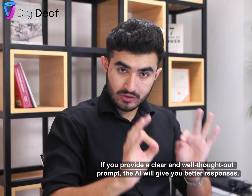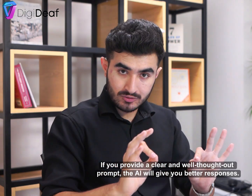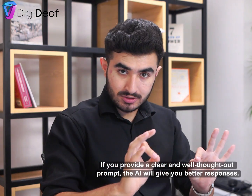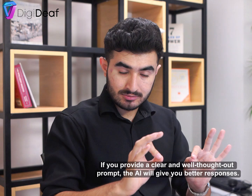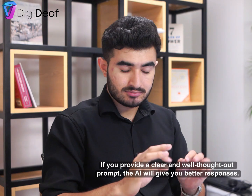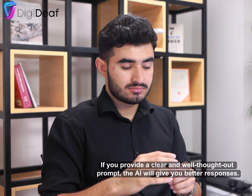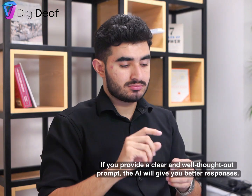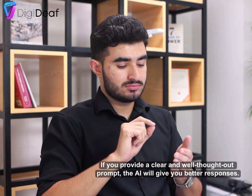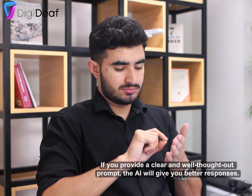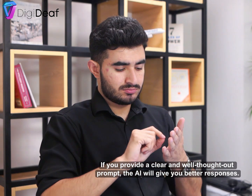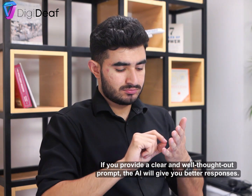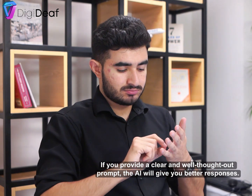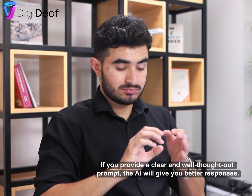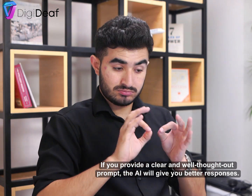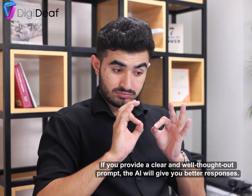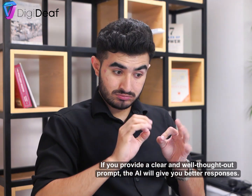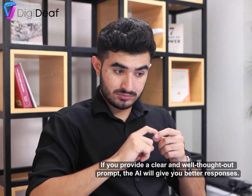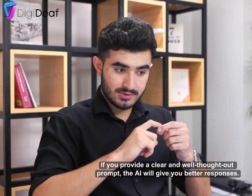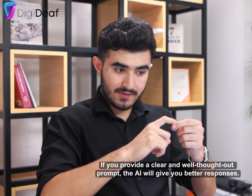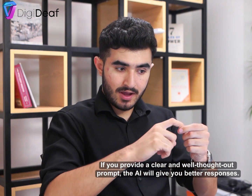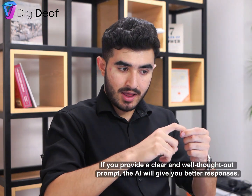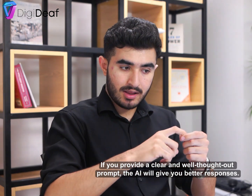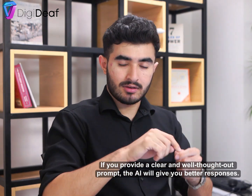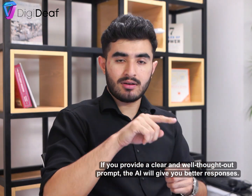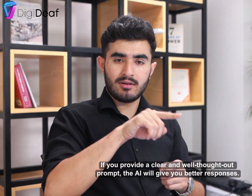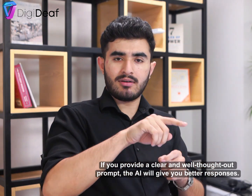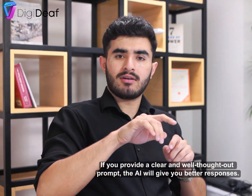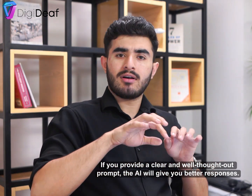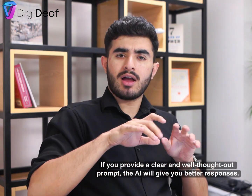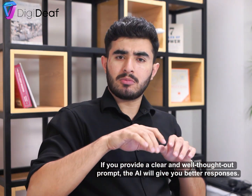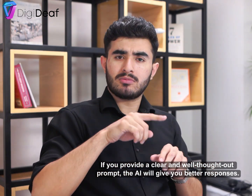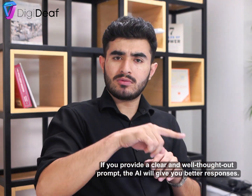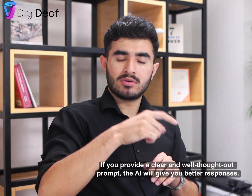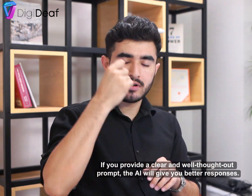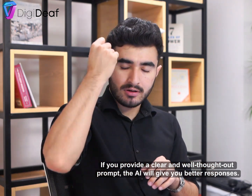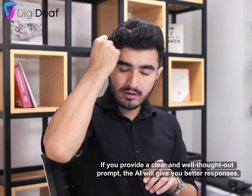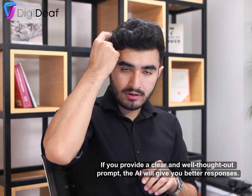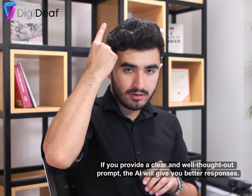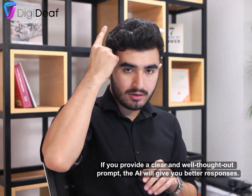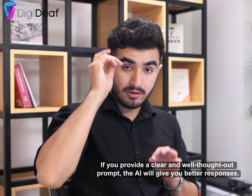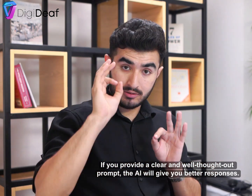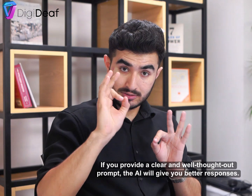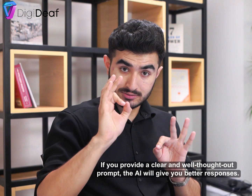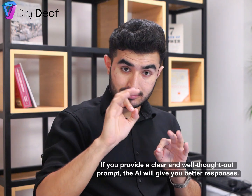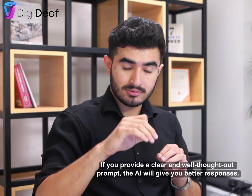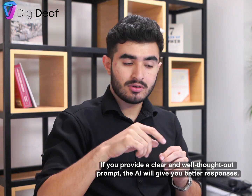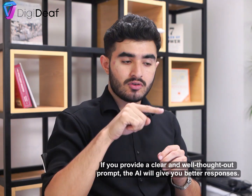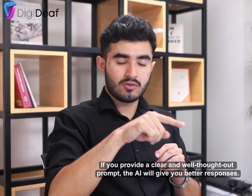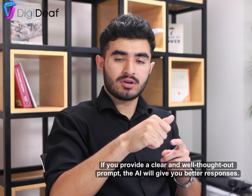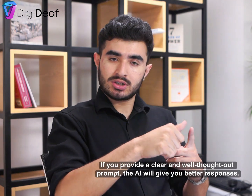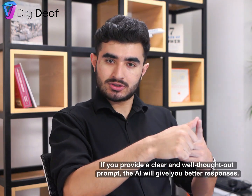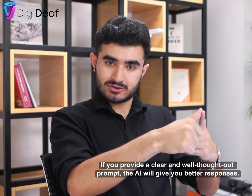If you provide a clear and well thought out prompt, the AI will give you better responses.